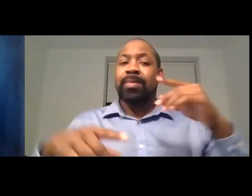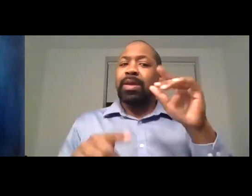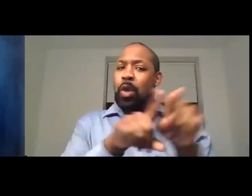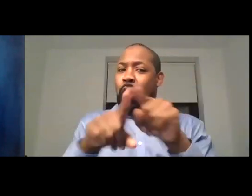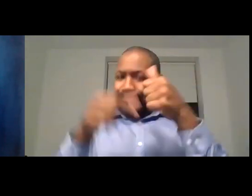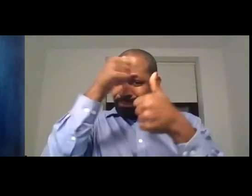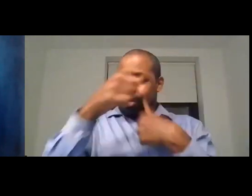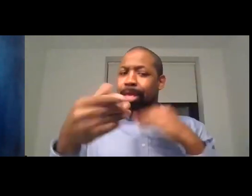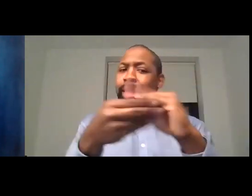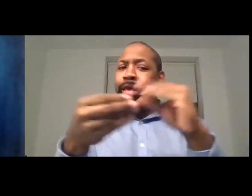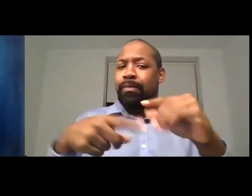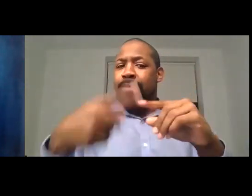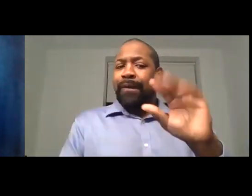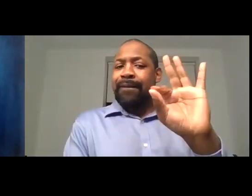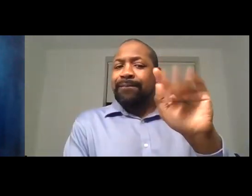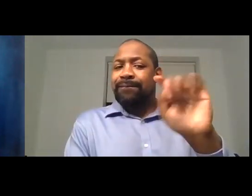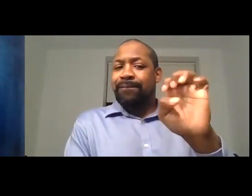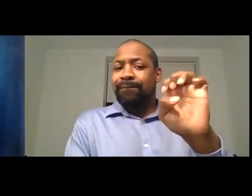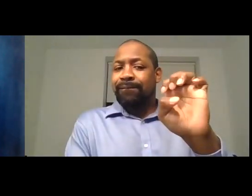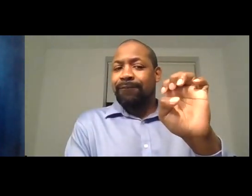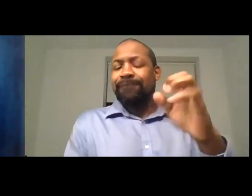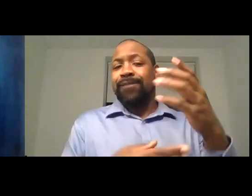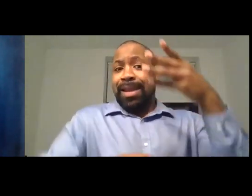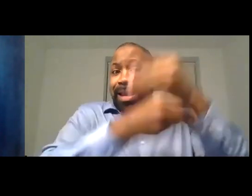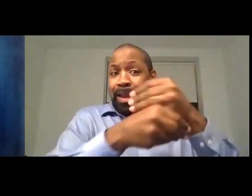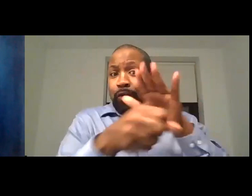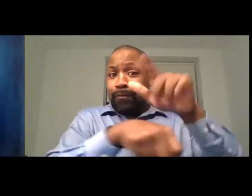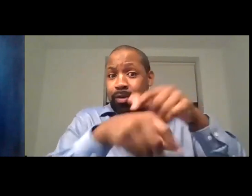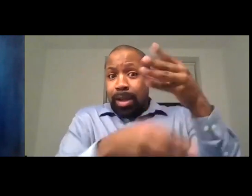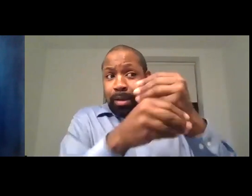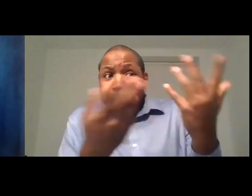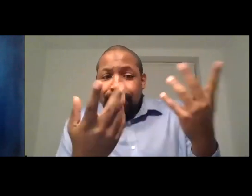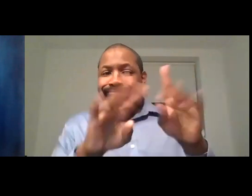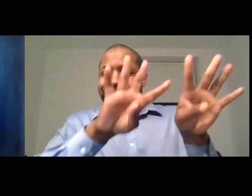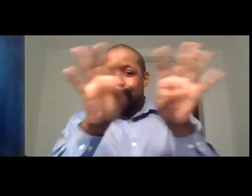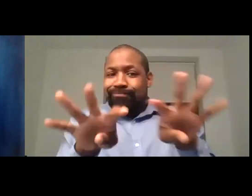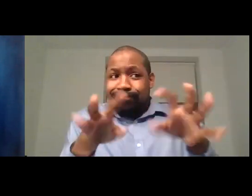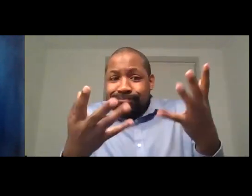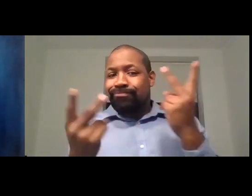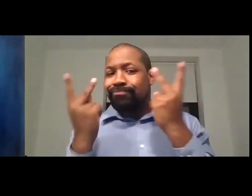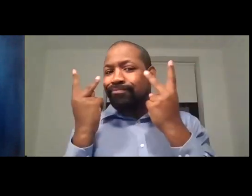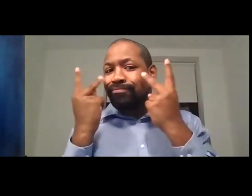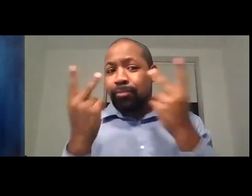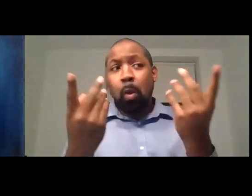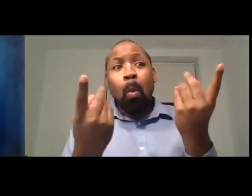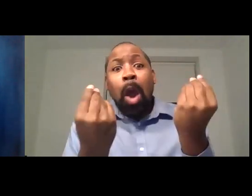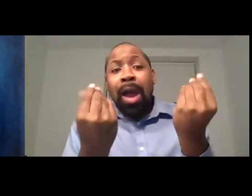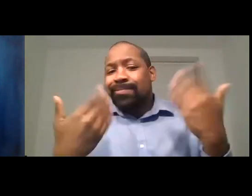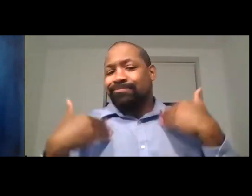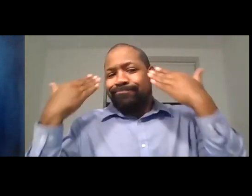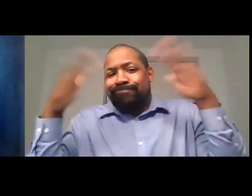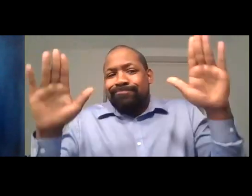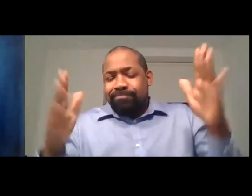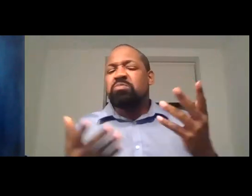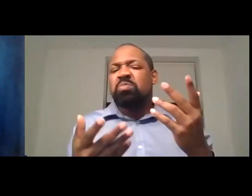So if it hasn't been any more staff changes, but we did mention earlier the FTE potentially. So if that gets